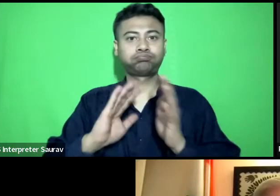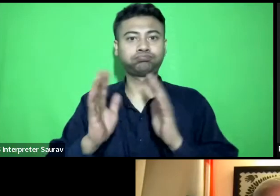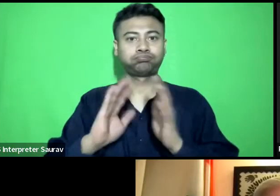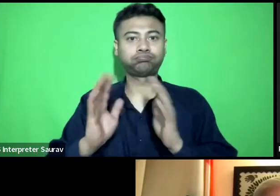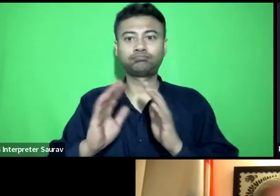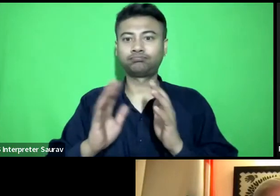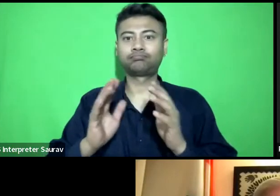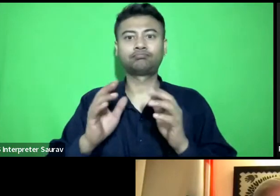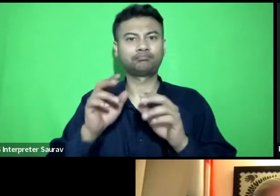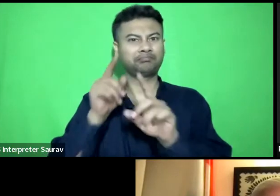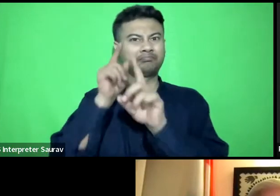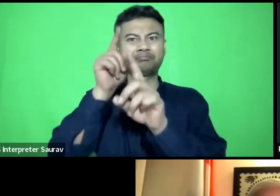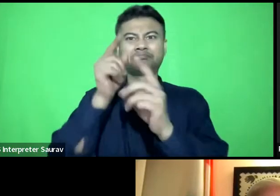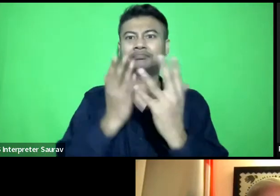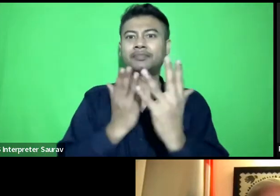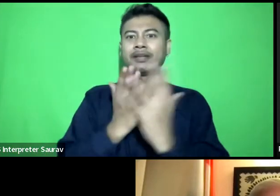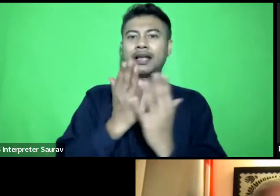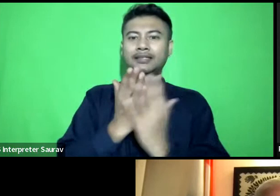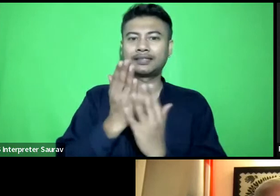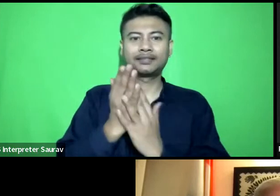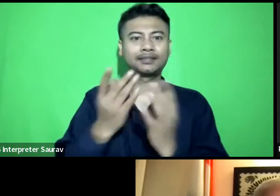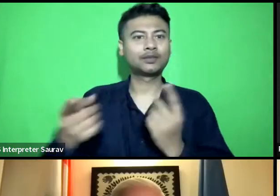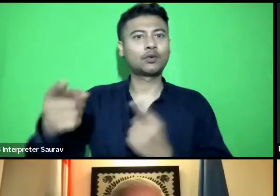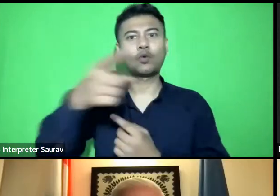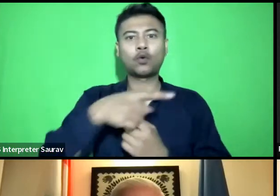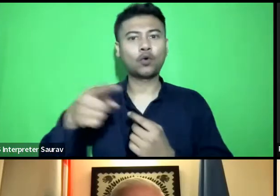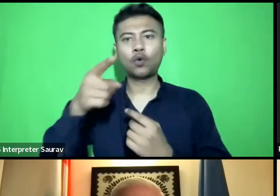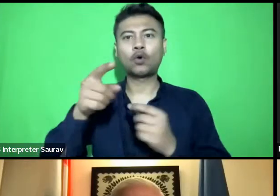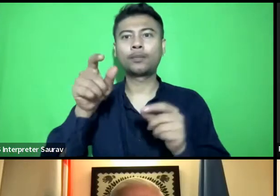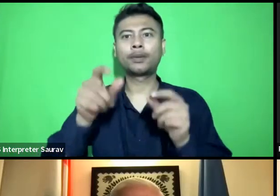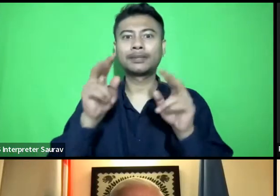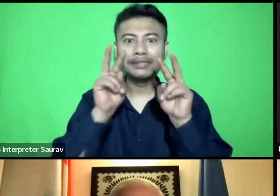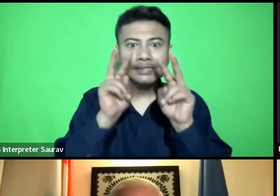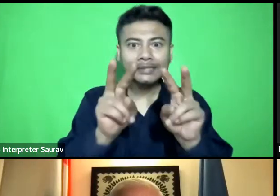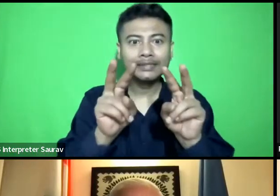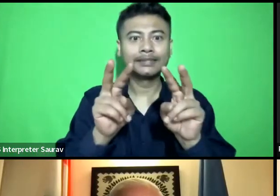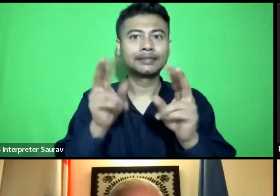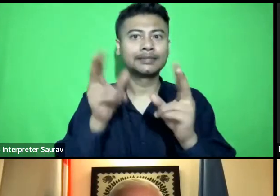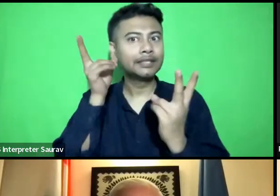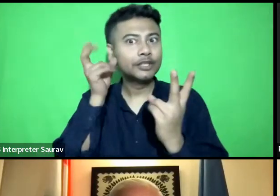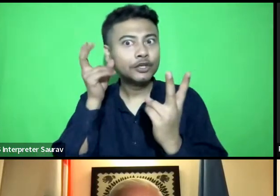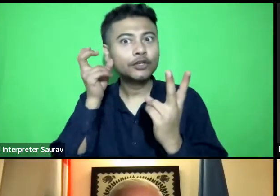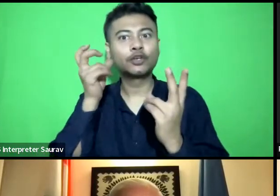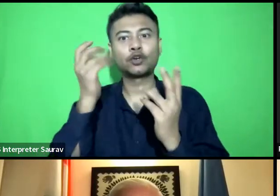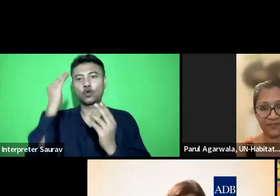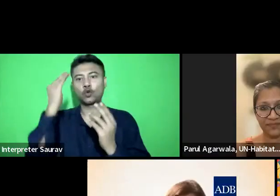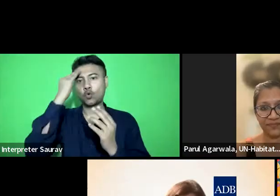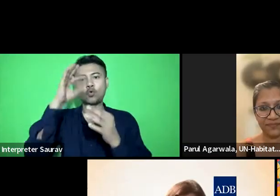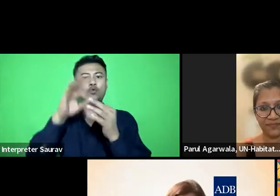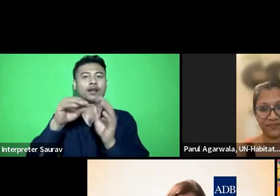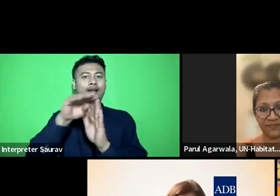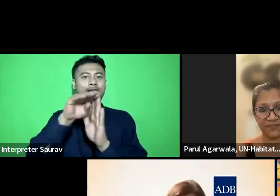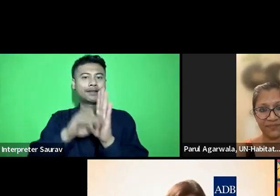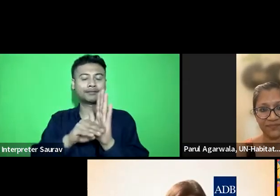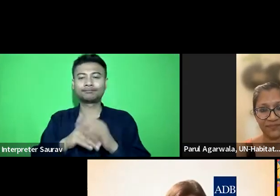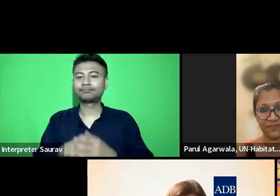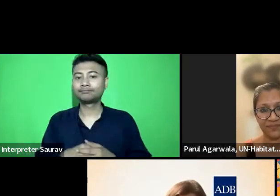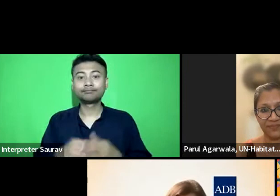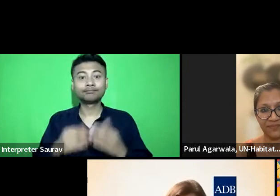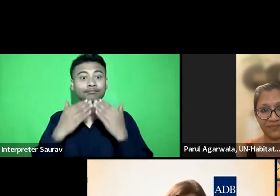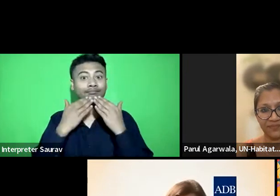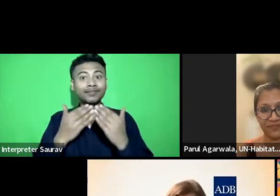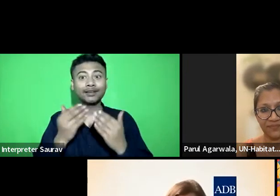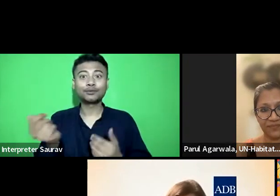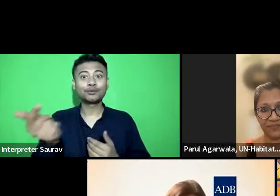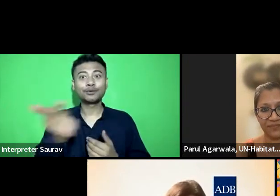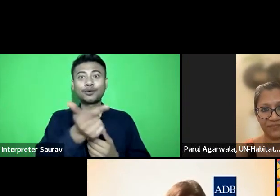sure everyone can see, hear, know about the event. Yeah. So yeah, thank you all for joining, and